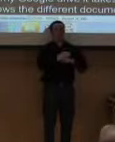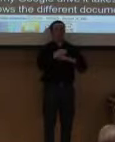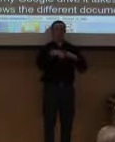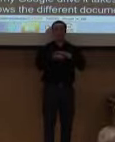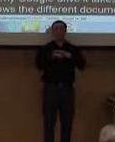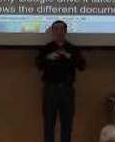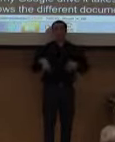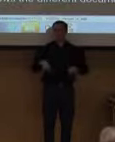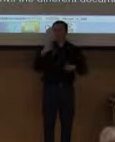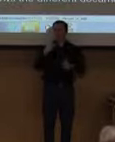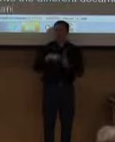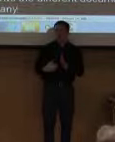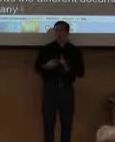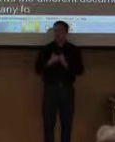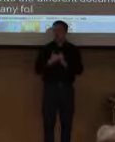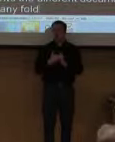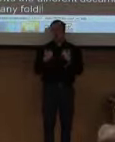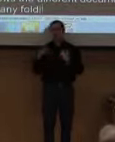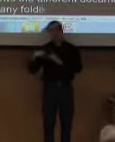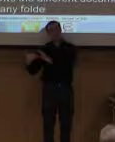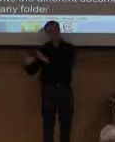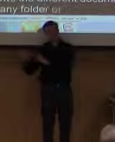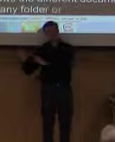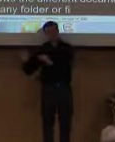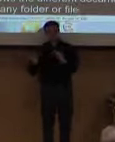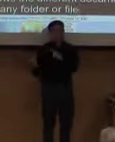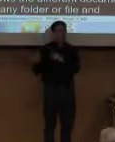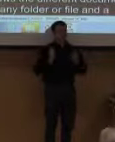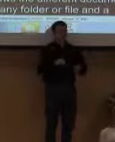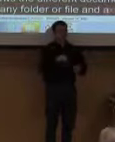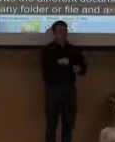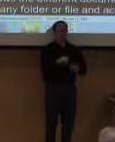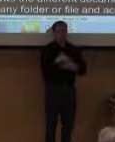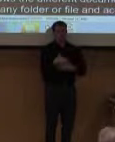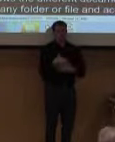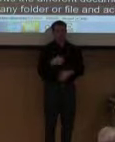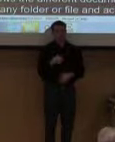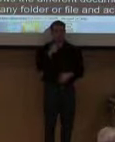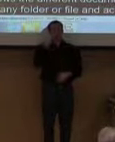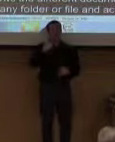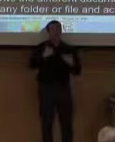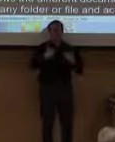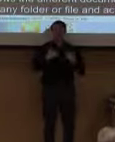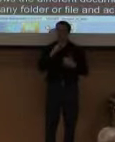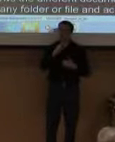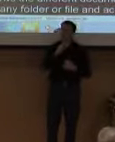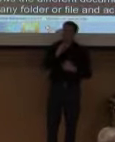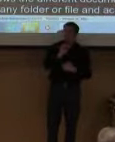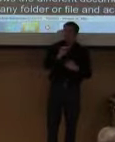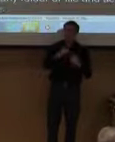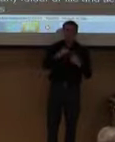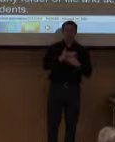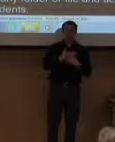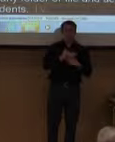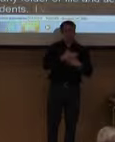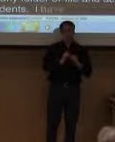access permissions for a student simply by having their email address ready. I know that I have a file or folder